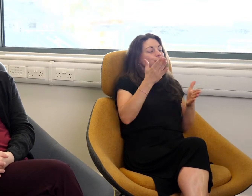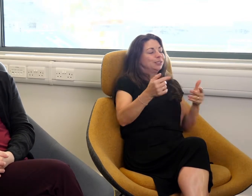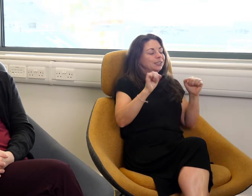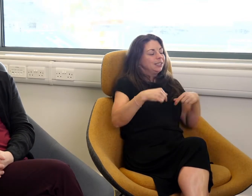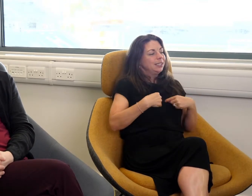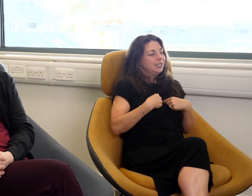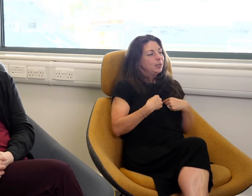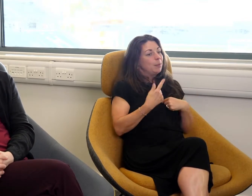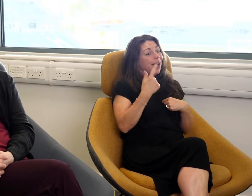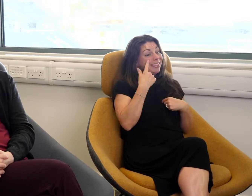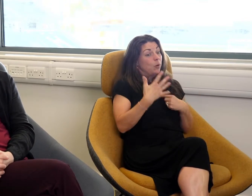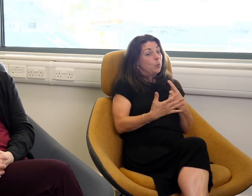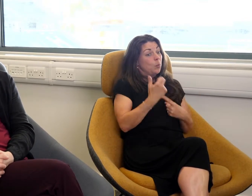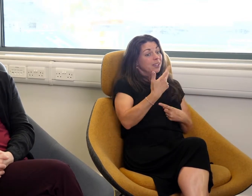20.